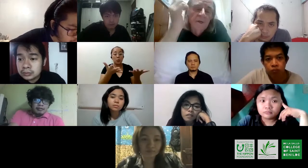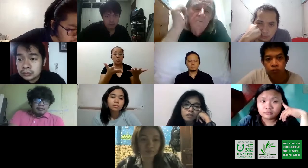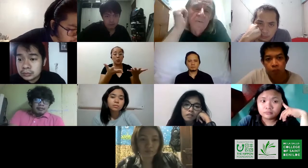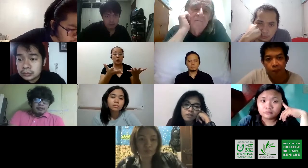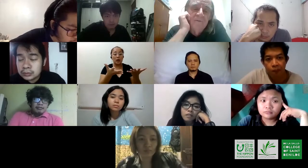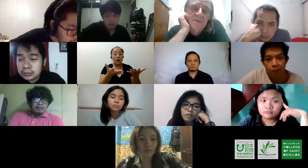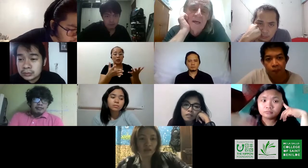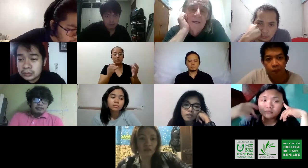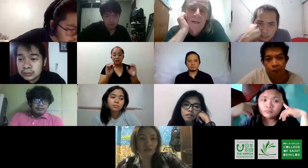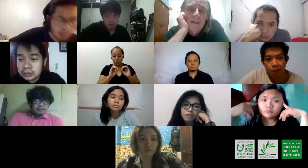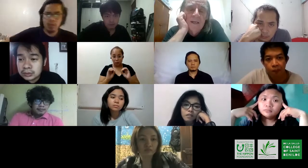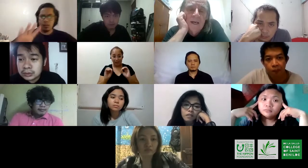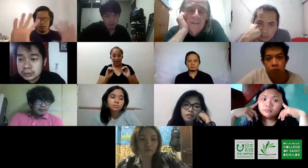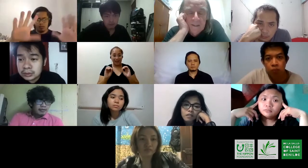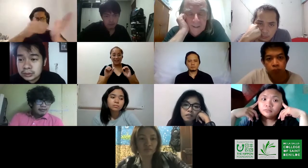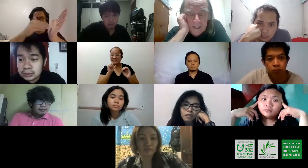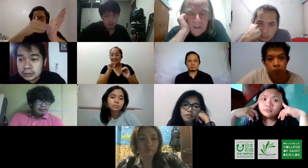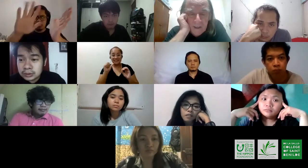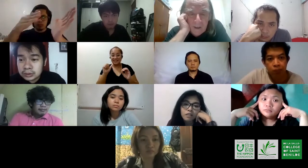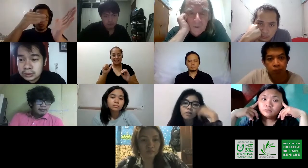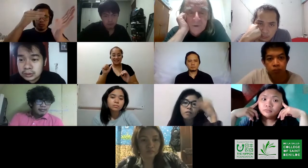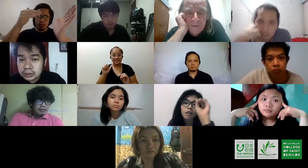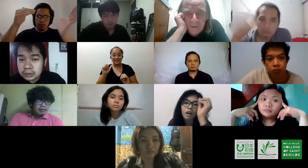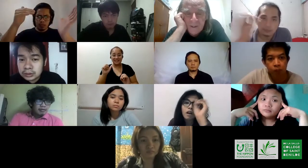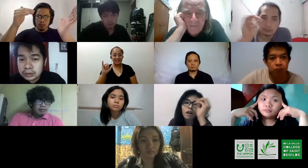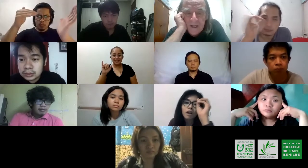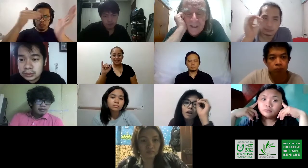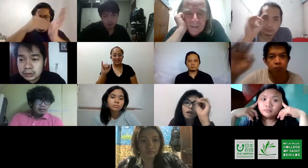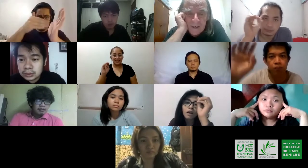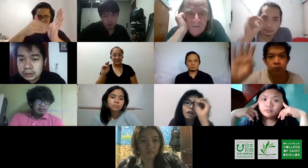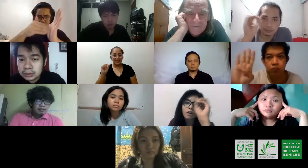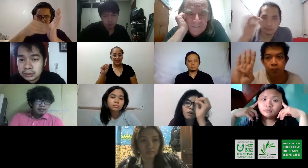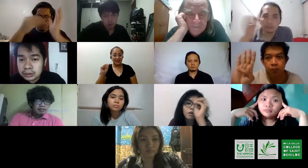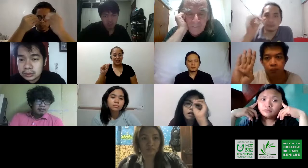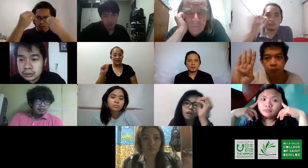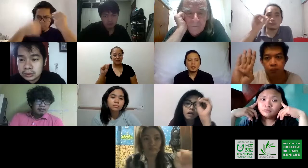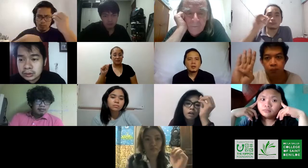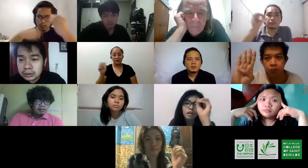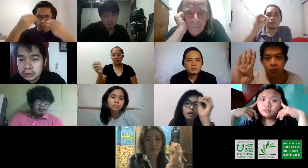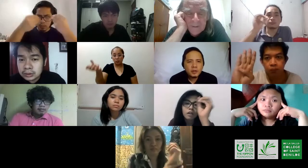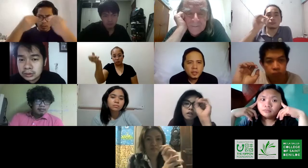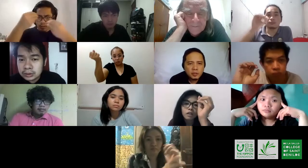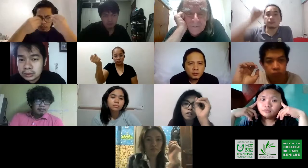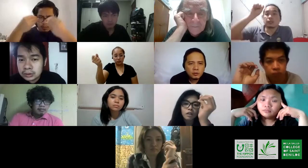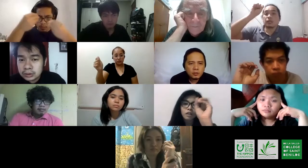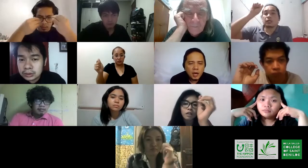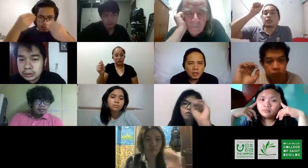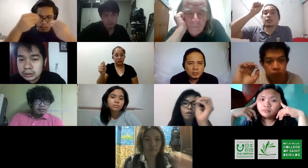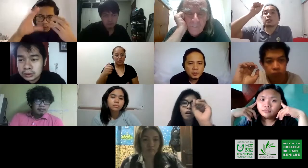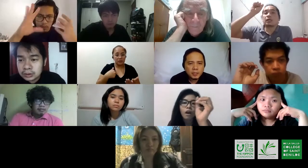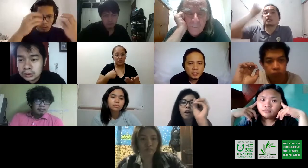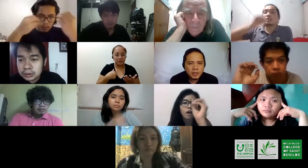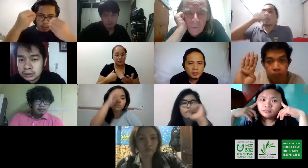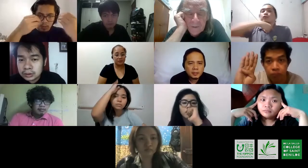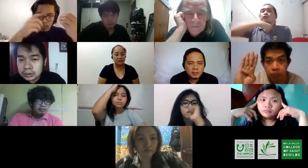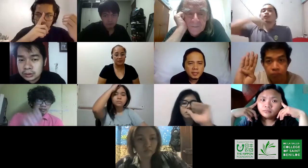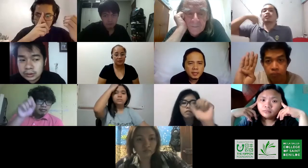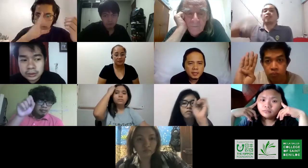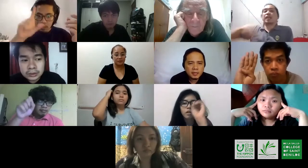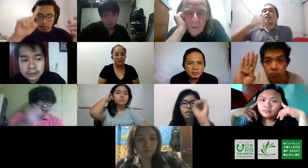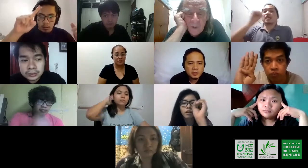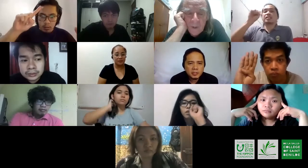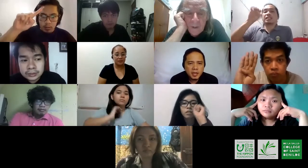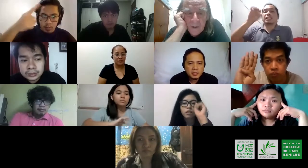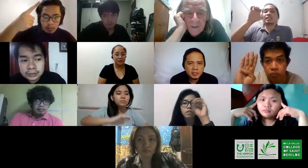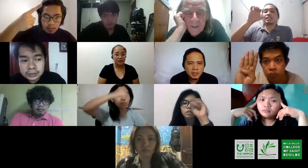none of the above. It's not in any ocean. It's by itself. Sorry, can you do it again? Say it